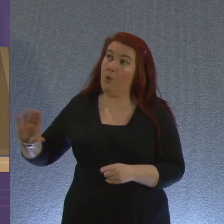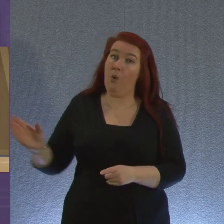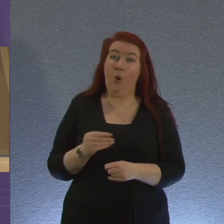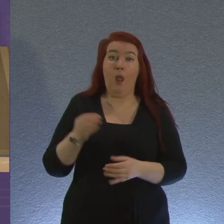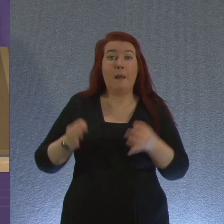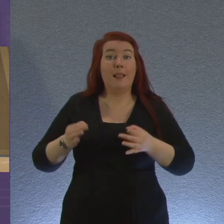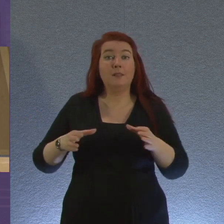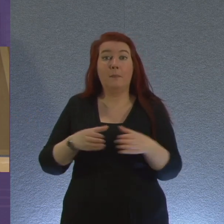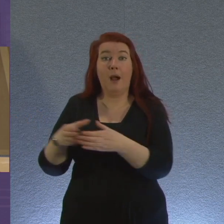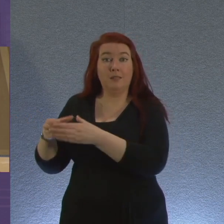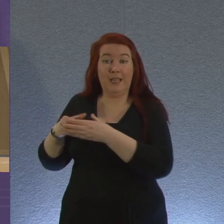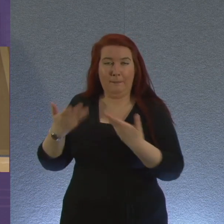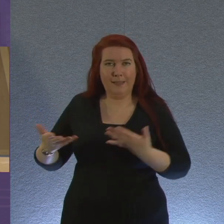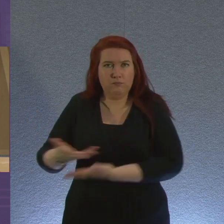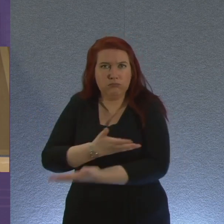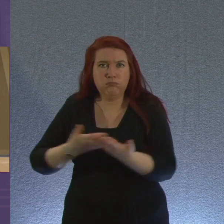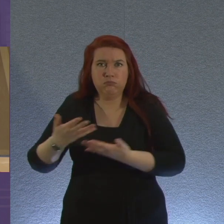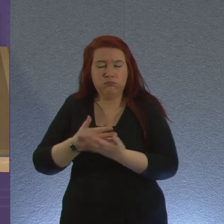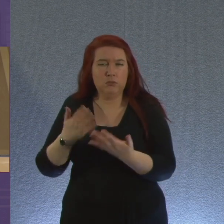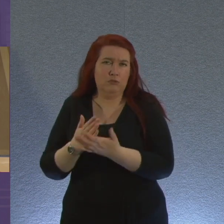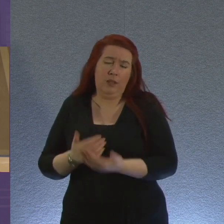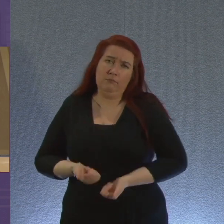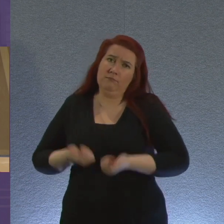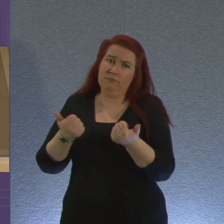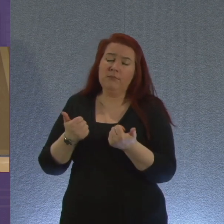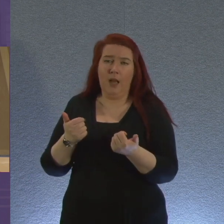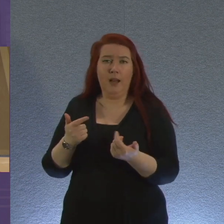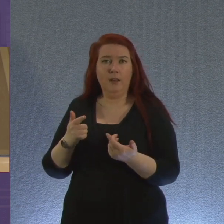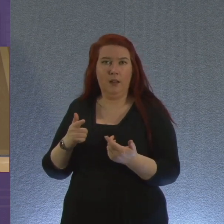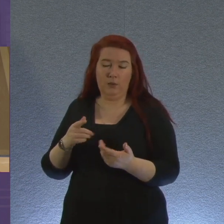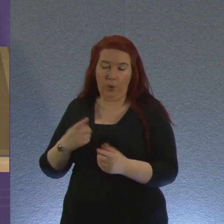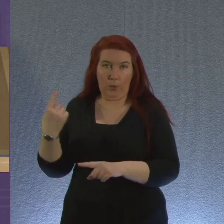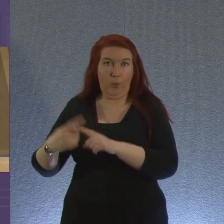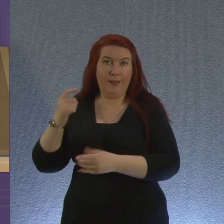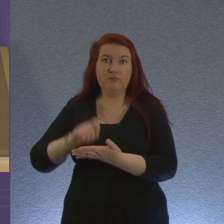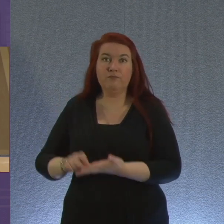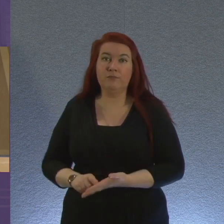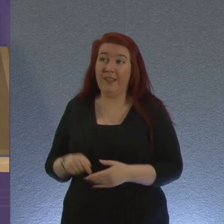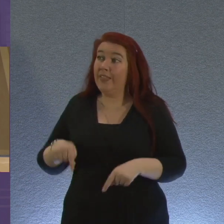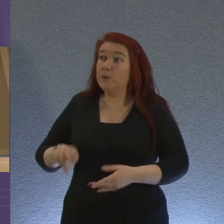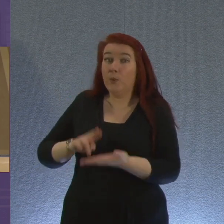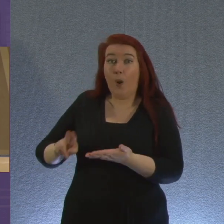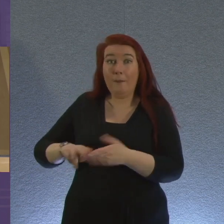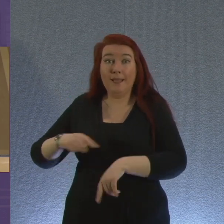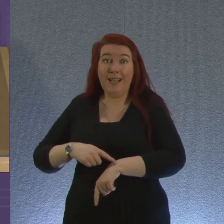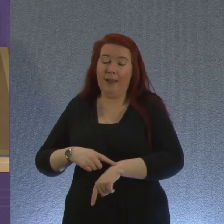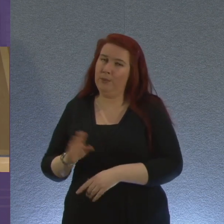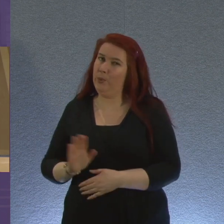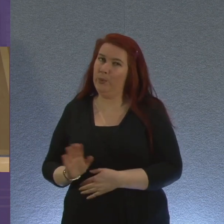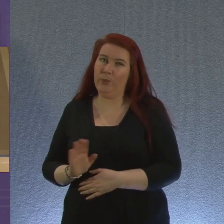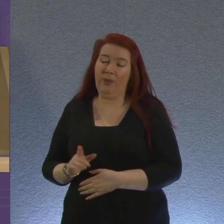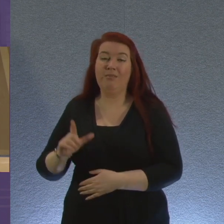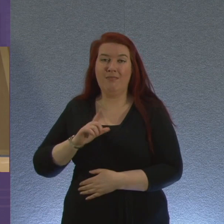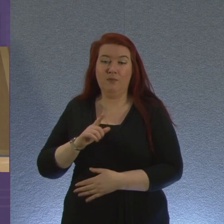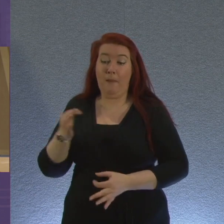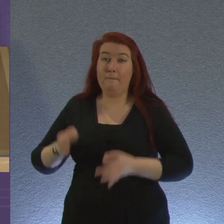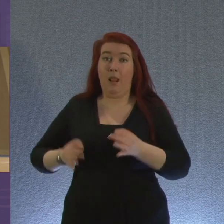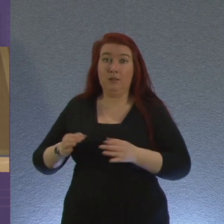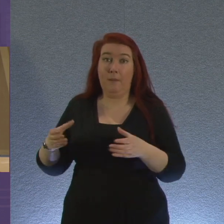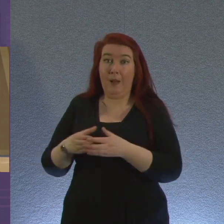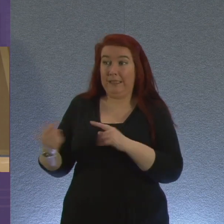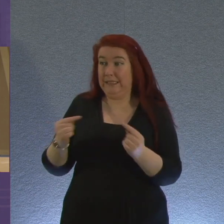allowed this legislation to be drafted so quickly are welcome. These are not normal times and party politics should be put aside. The